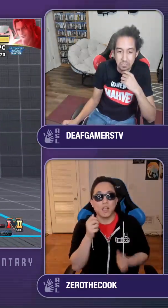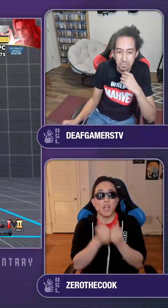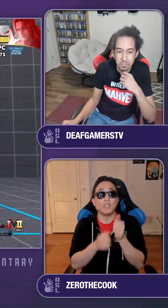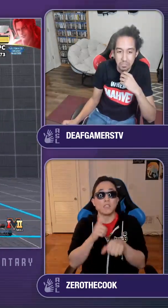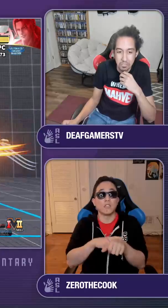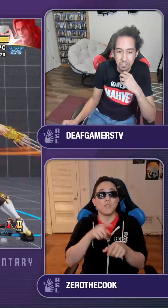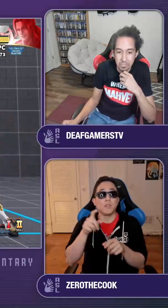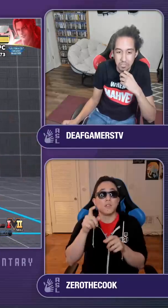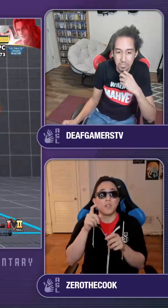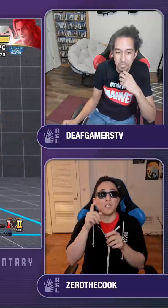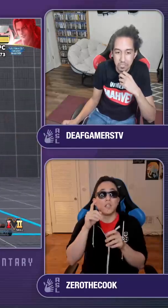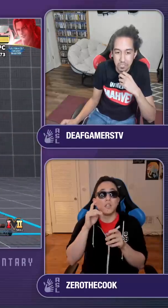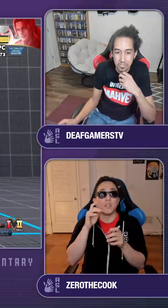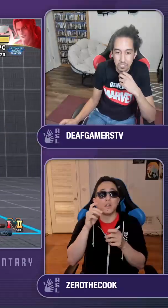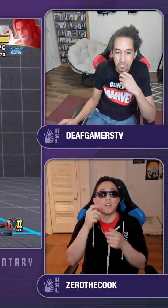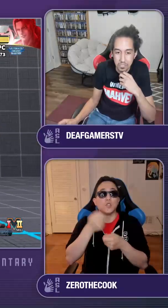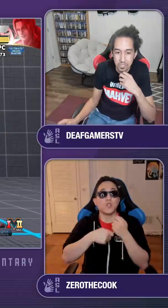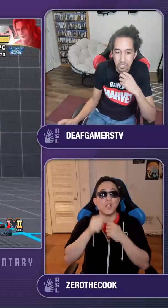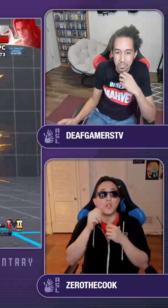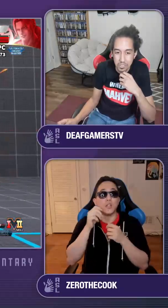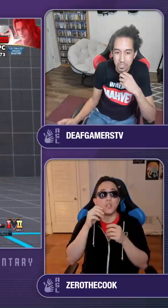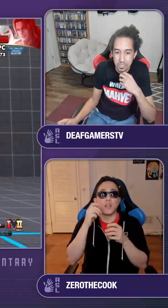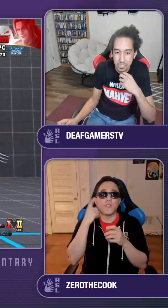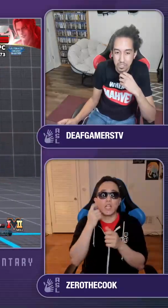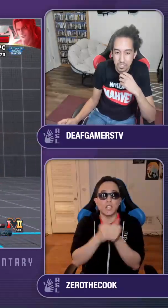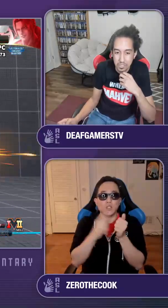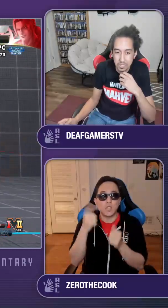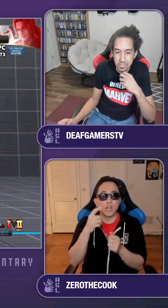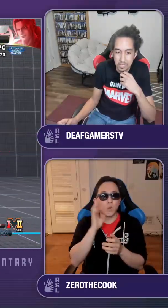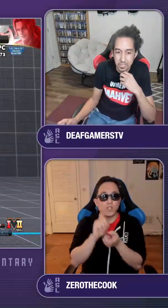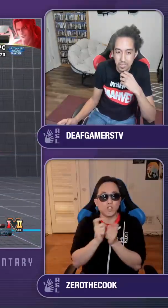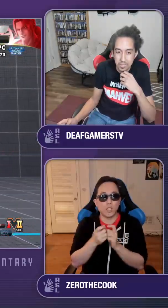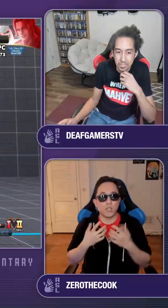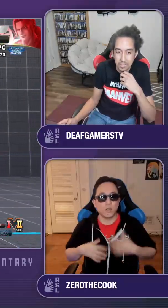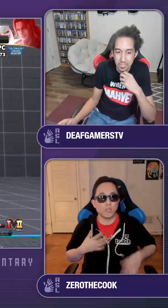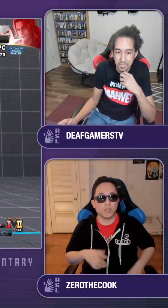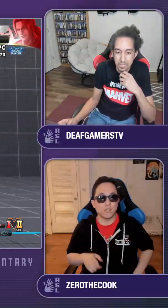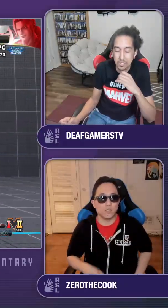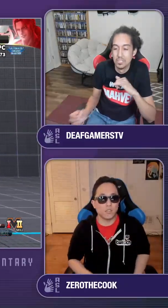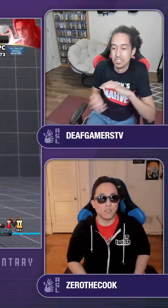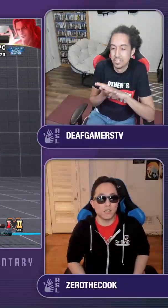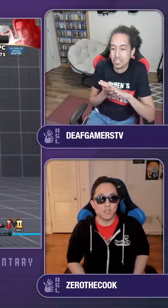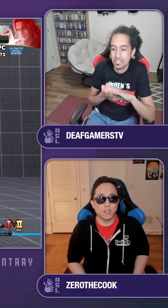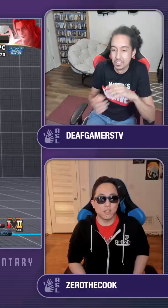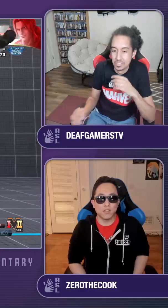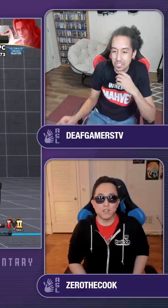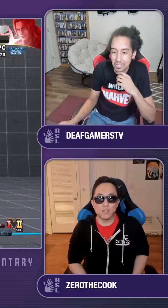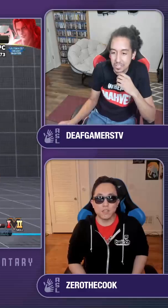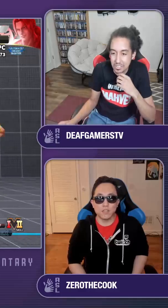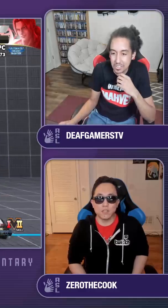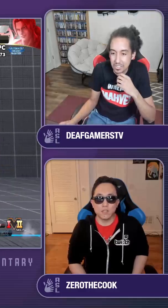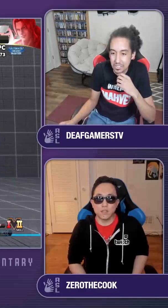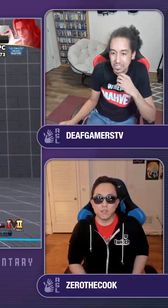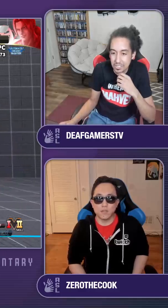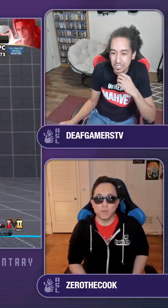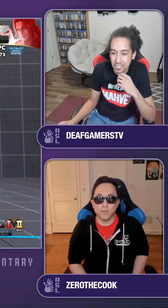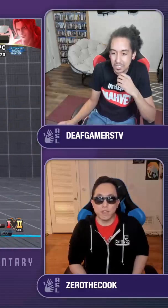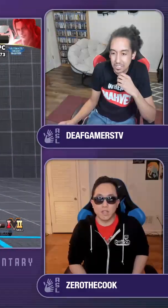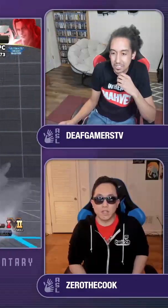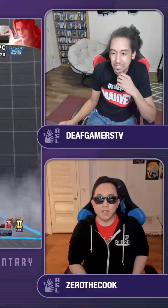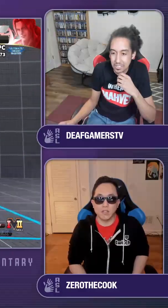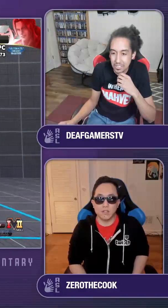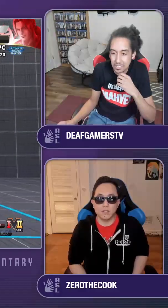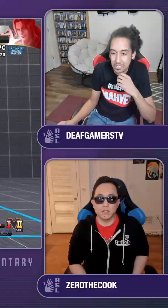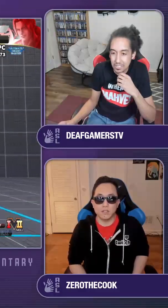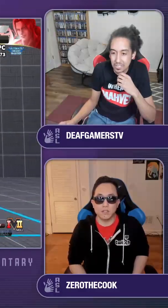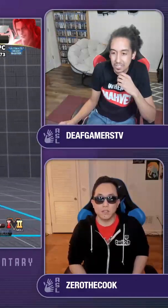is up 1-0. No anti-air again. The ratio is low at the moment, which is surprising. I mentioned earlier that Jazdero